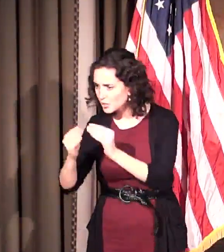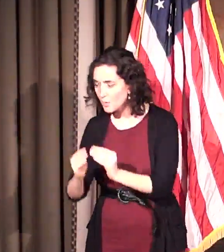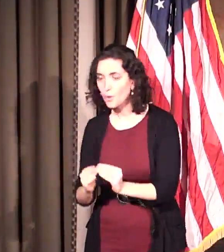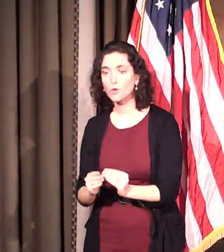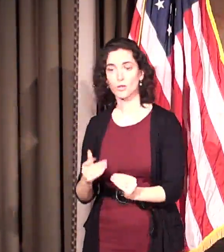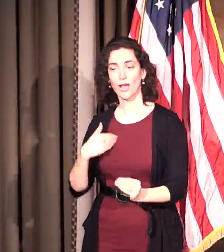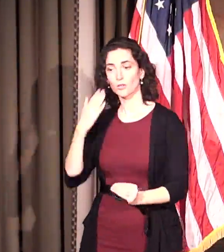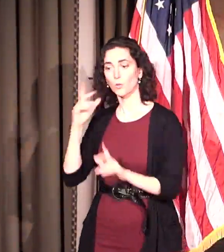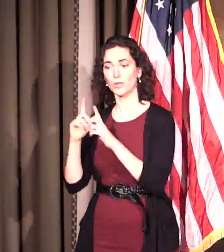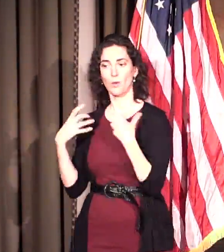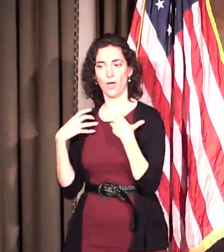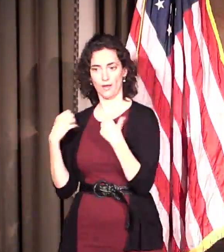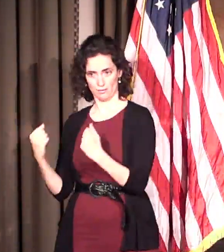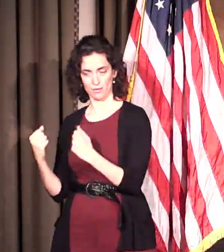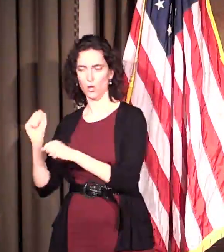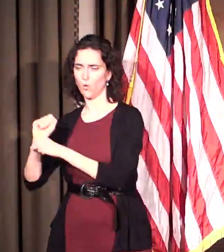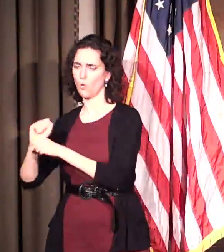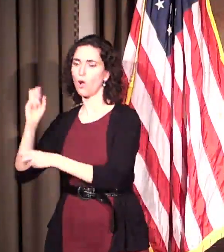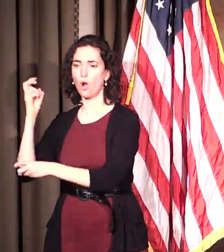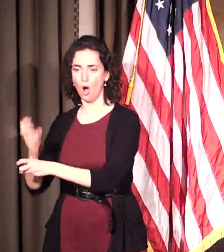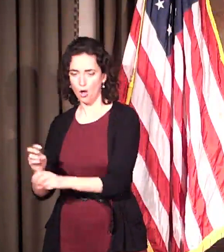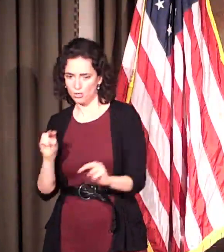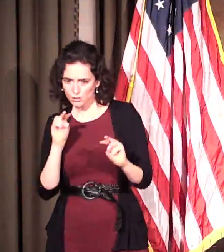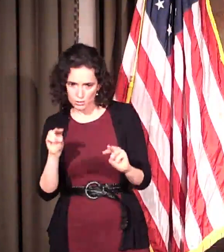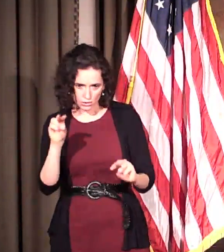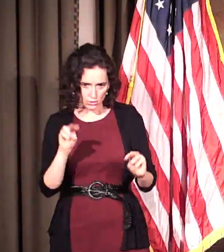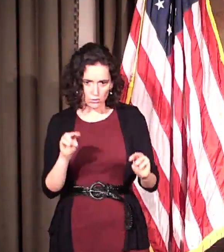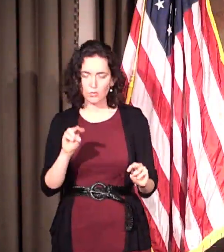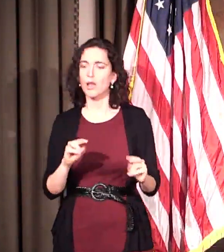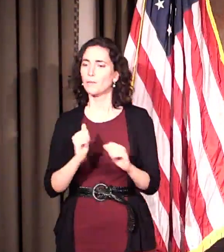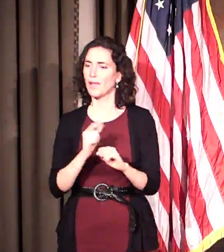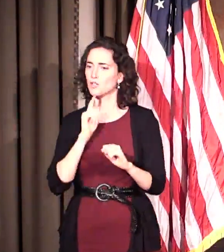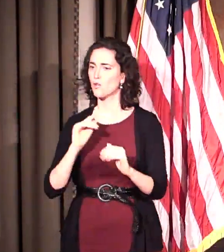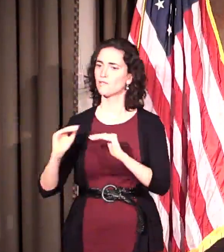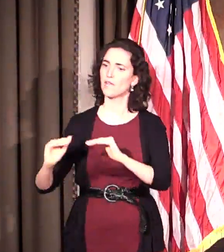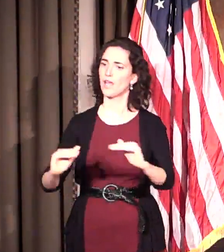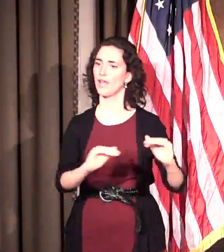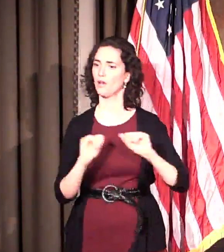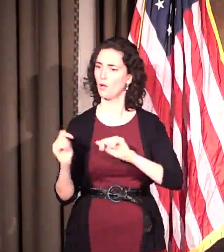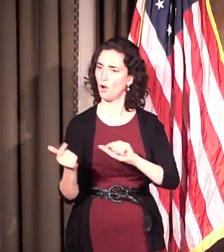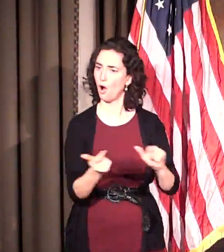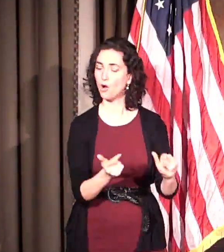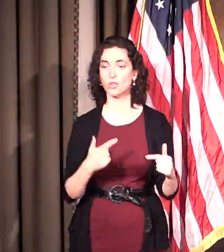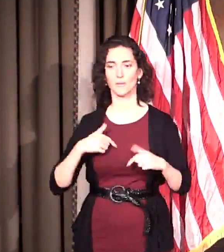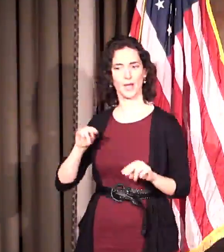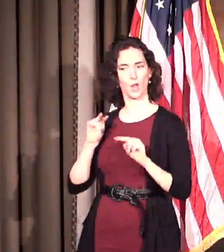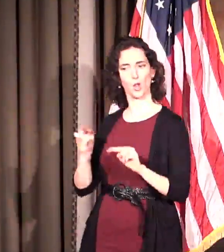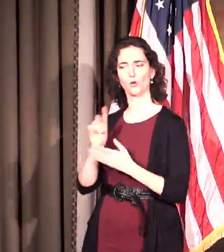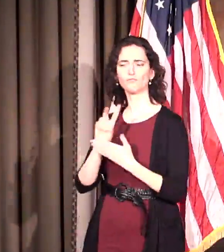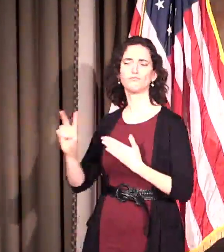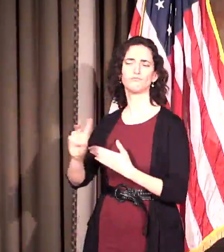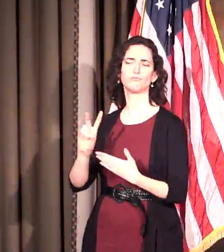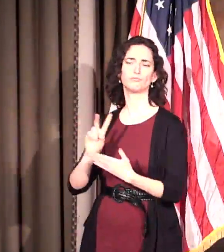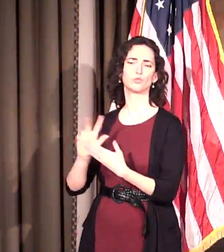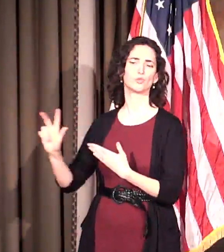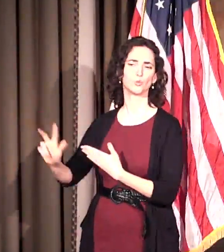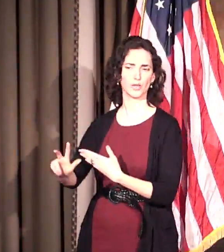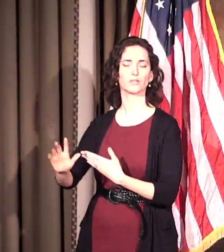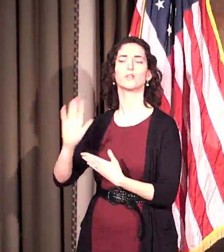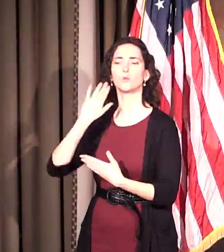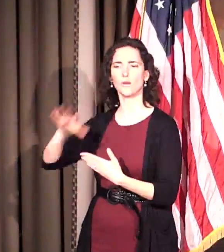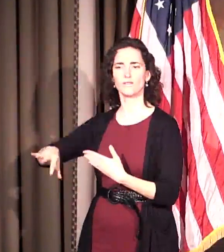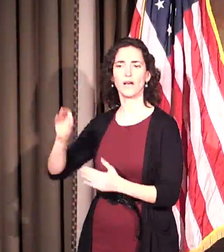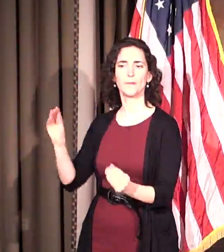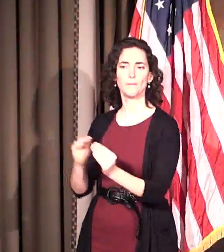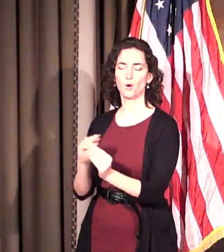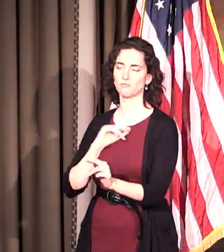looking forward to tremendous improvement over the next week or two with respect to our visibility into that. Now I'm going to turn it